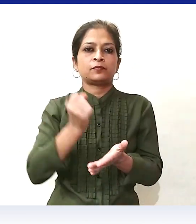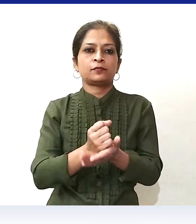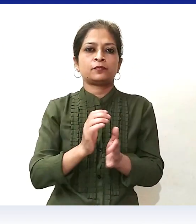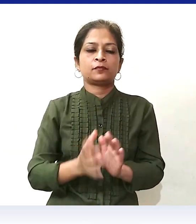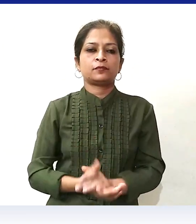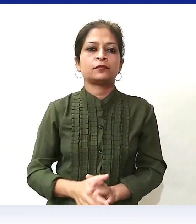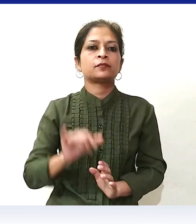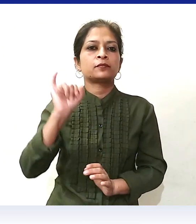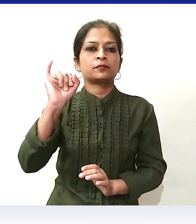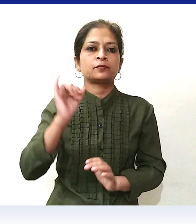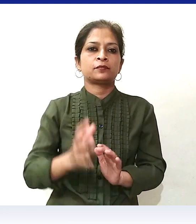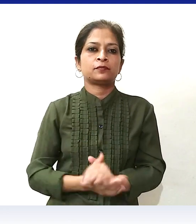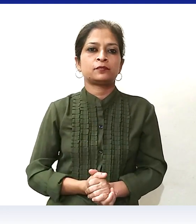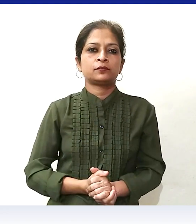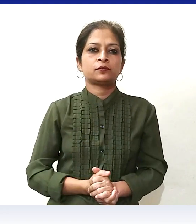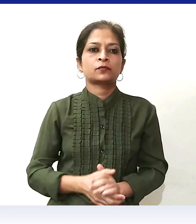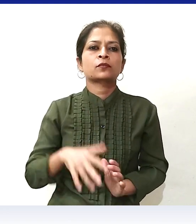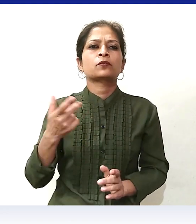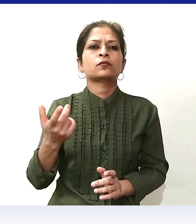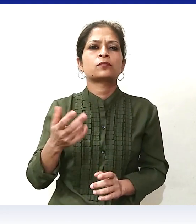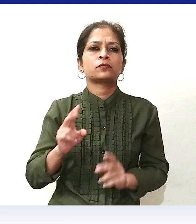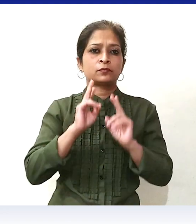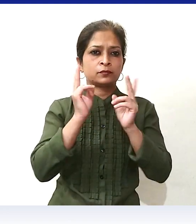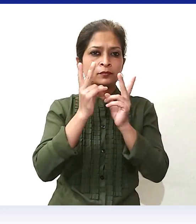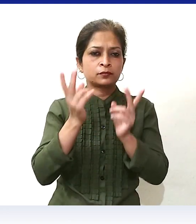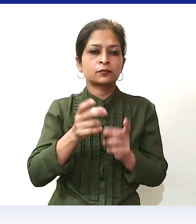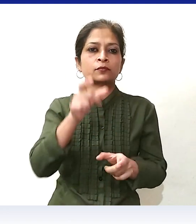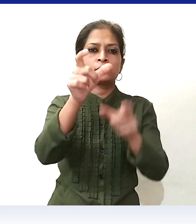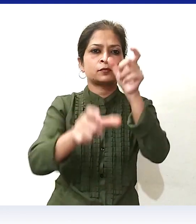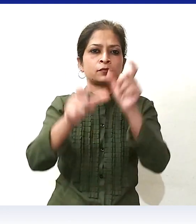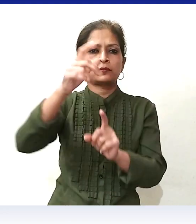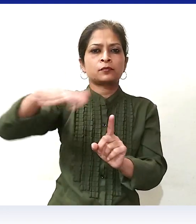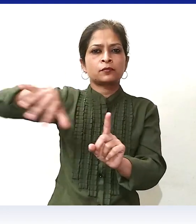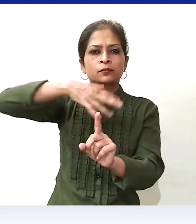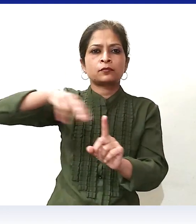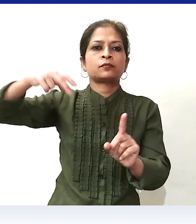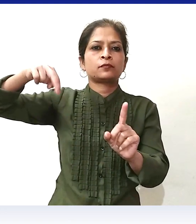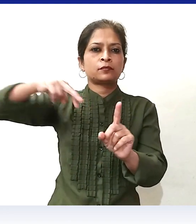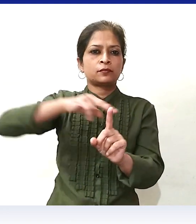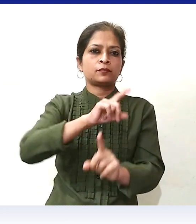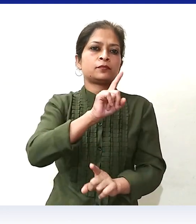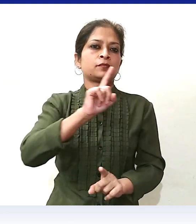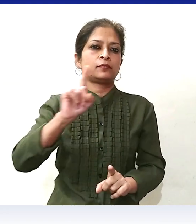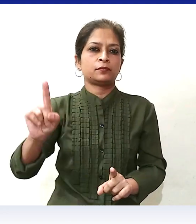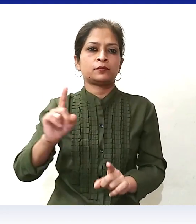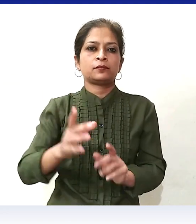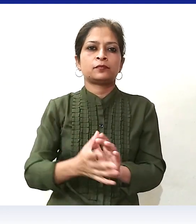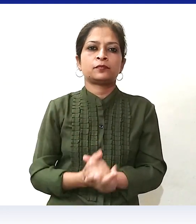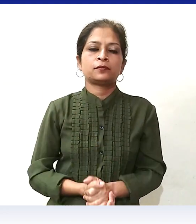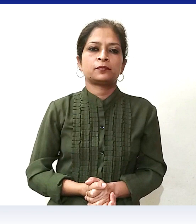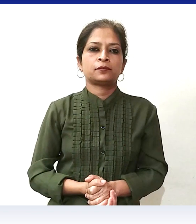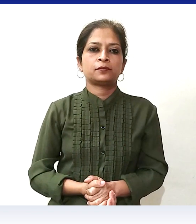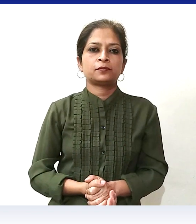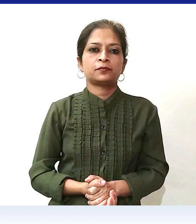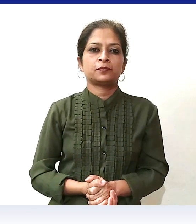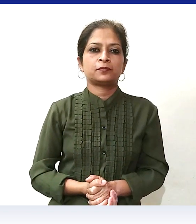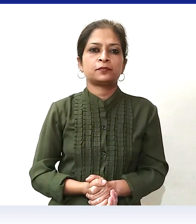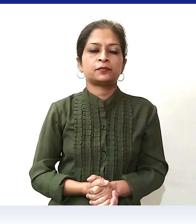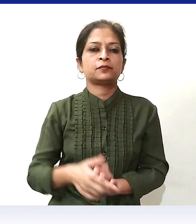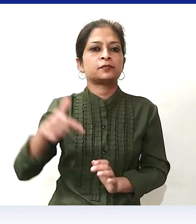six try to make sure nobody keeps moving around behind you while you are in the meeting